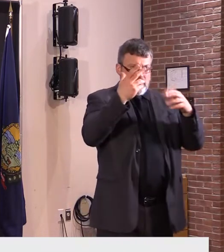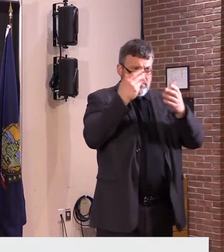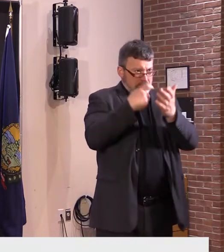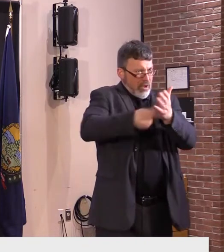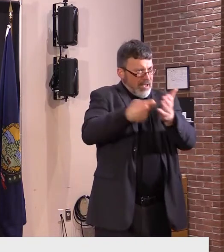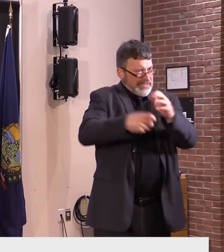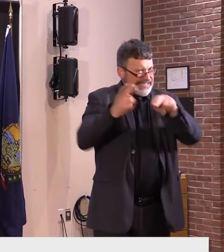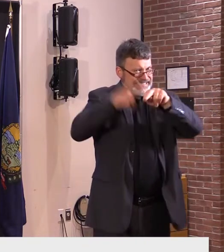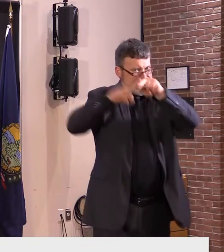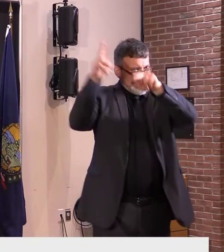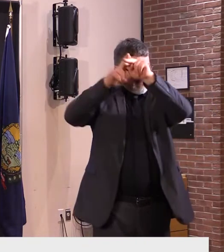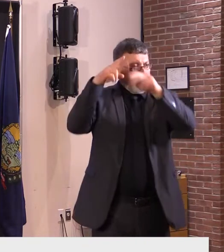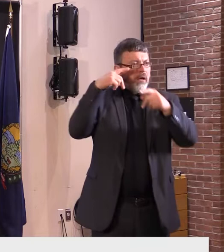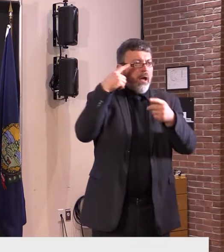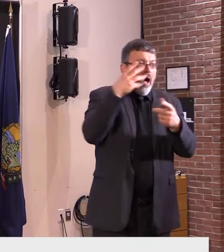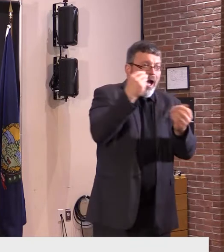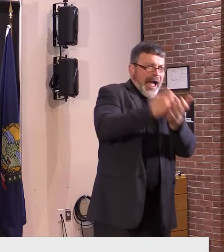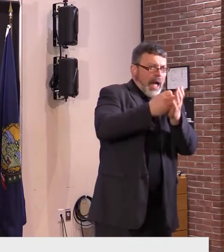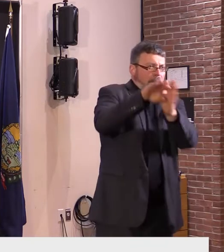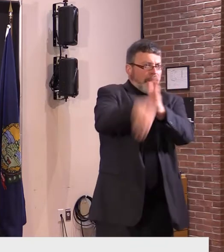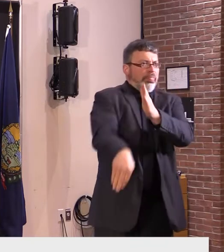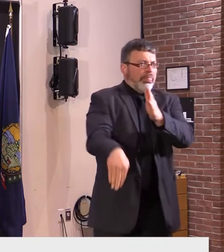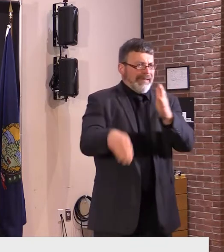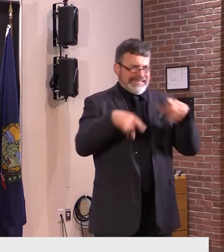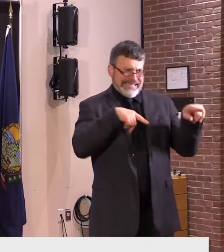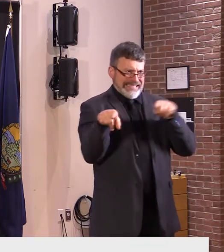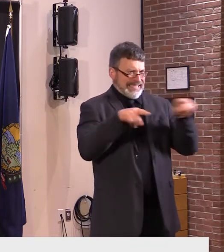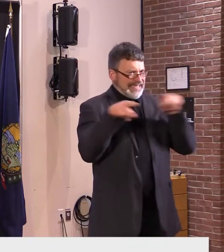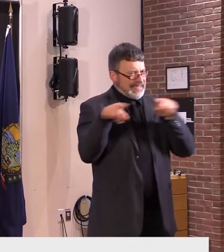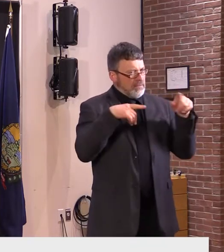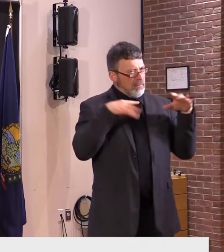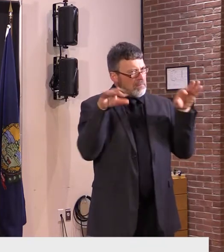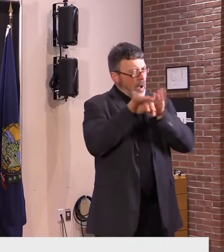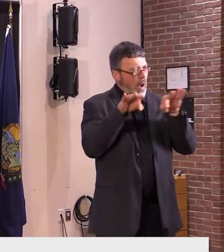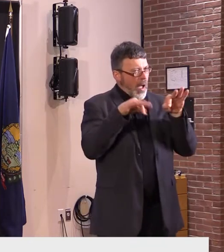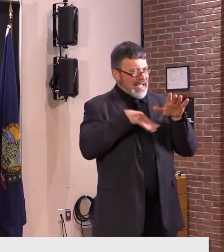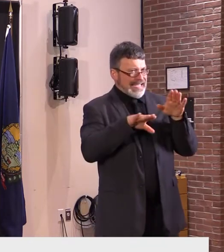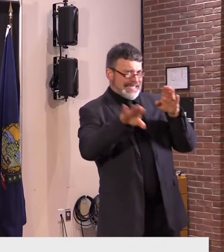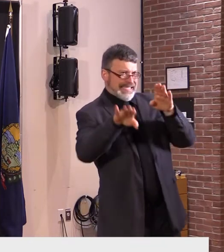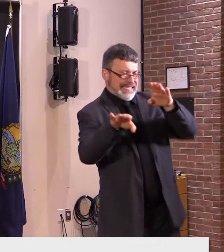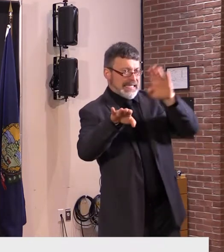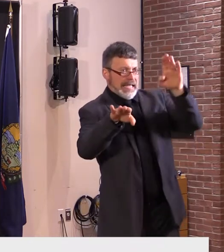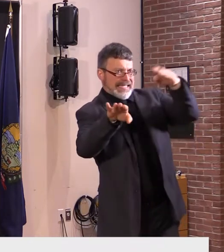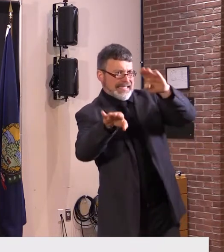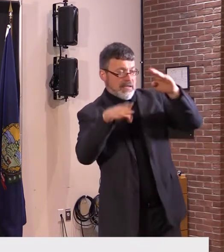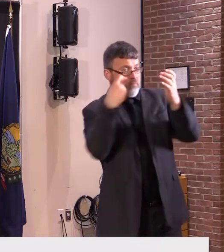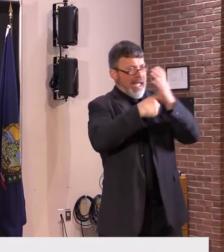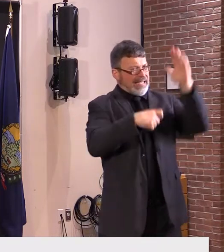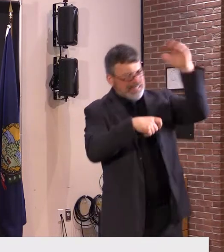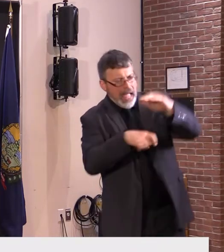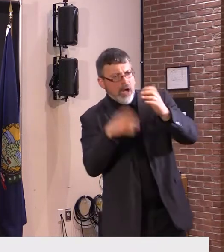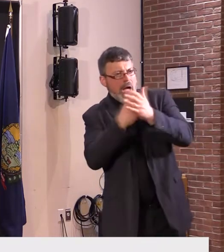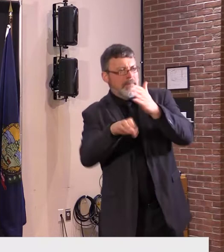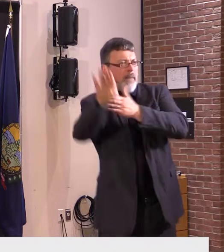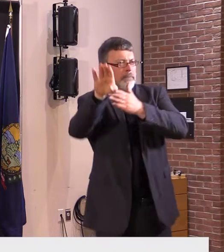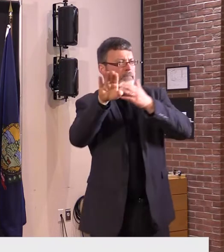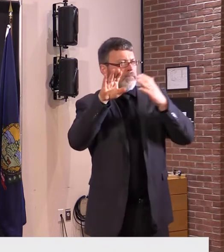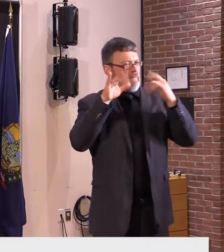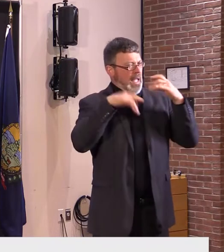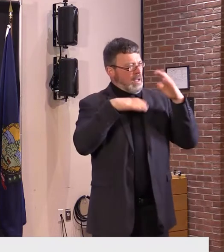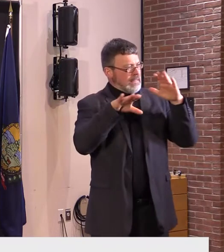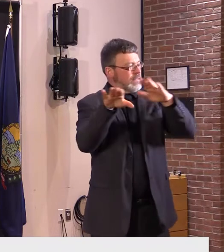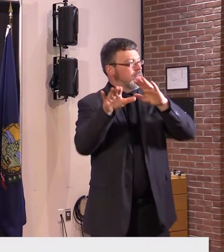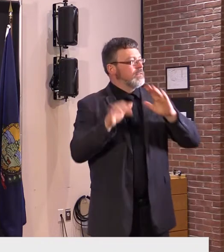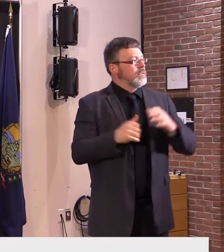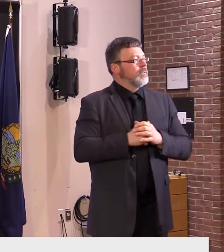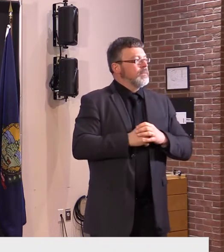team that I'm so blessed to have there to move forward, I think is important. And Governor, if you